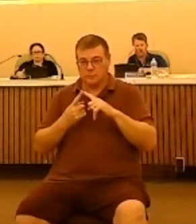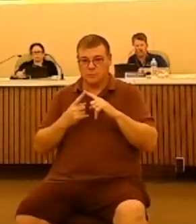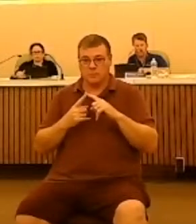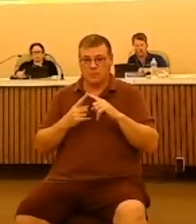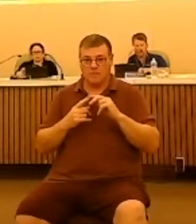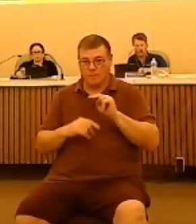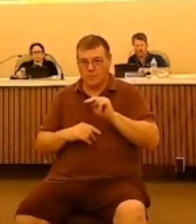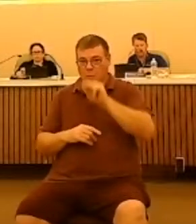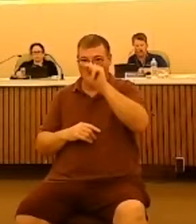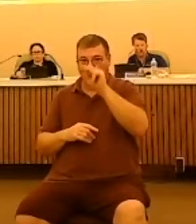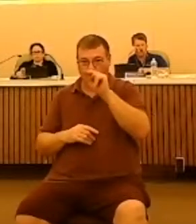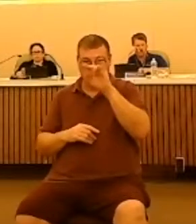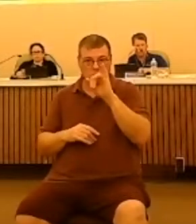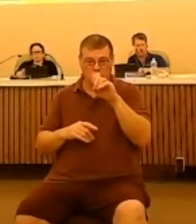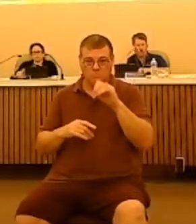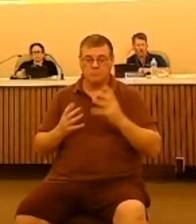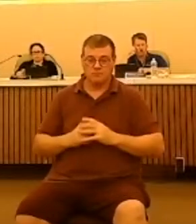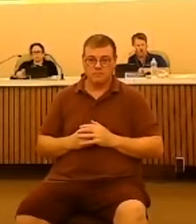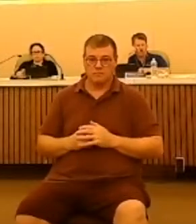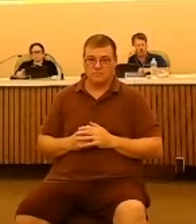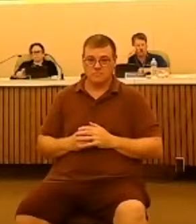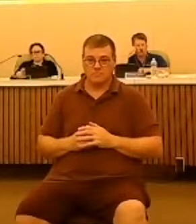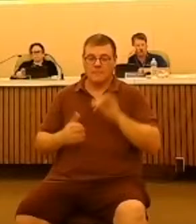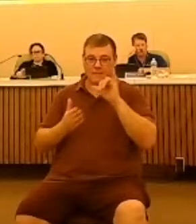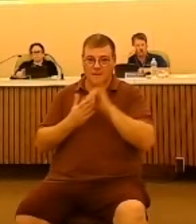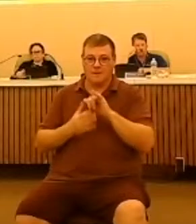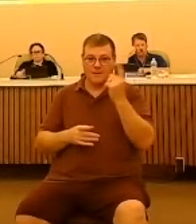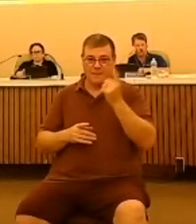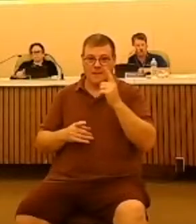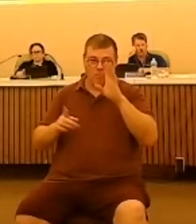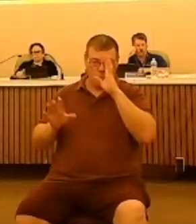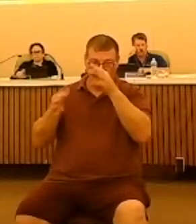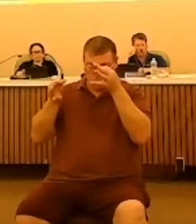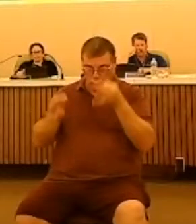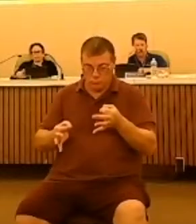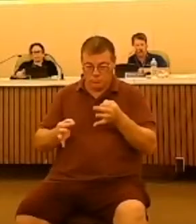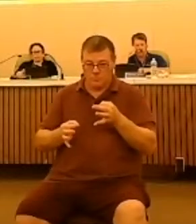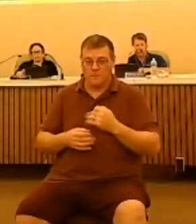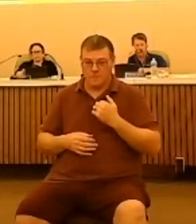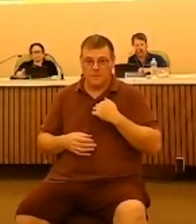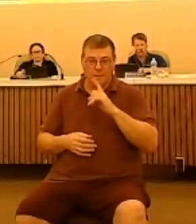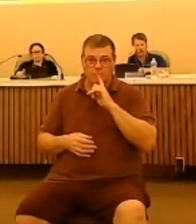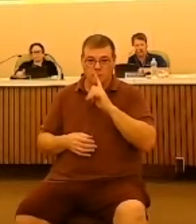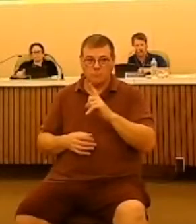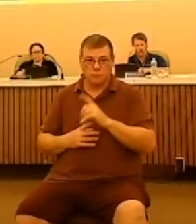the north side of the intersection. That's something that they would determine. I'm sure